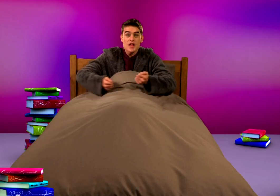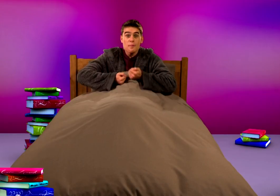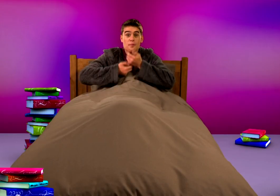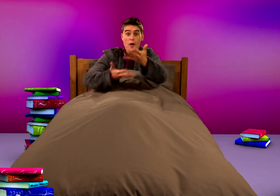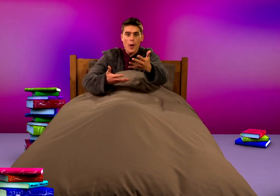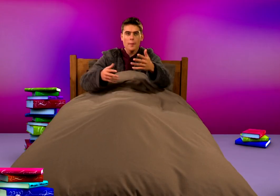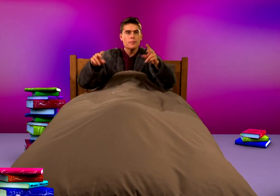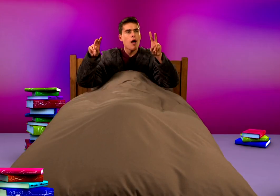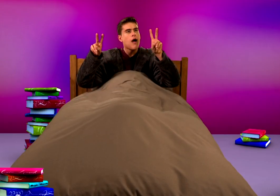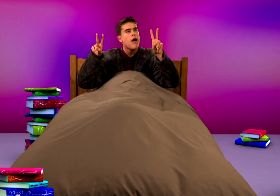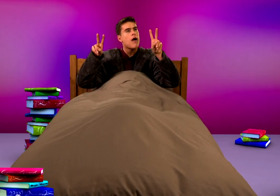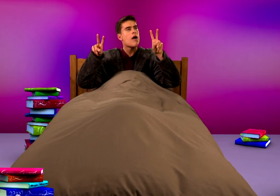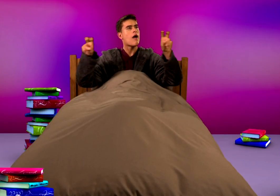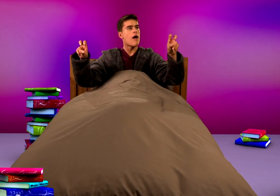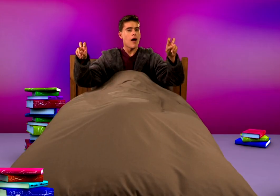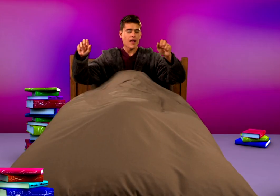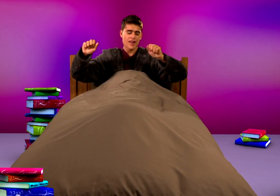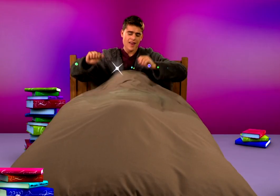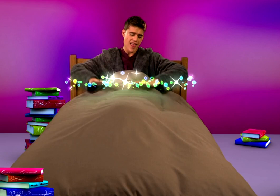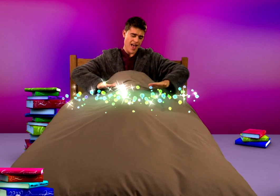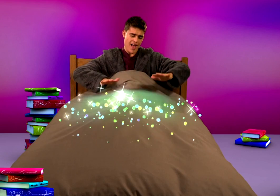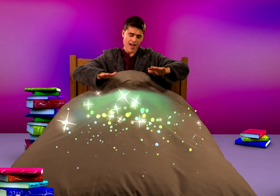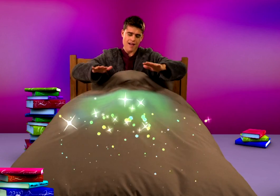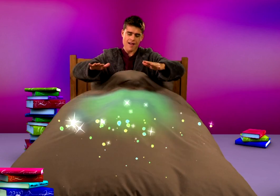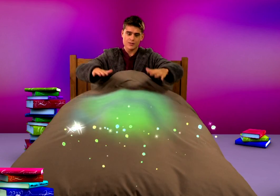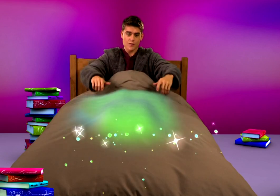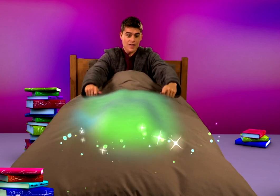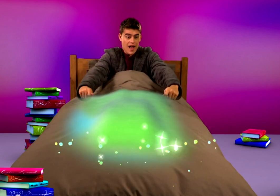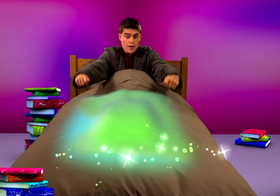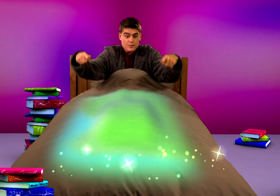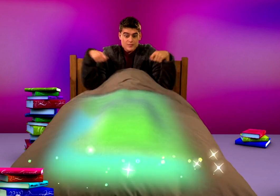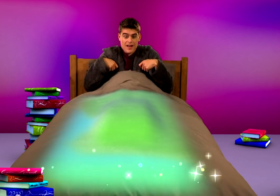I've got a poem for you that's called The Land of Counterpane